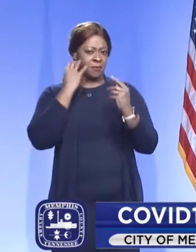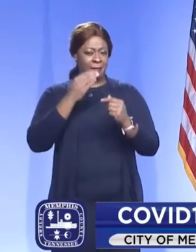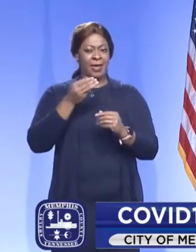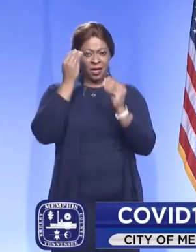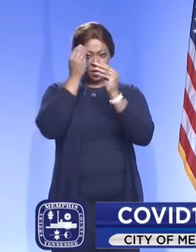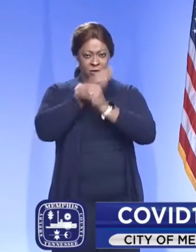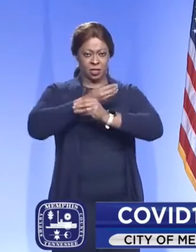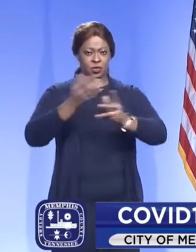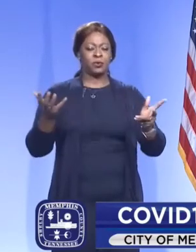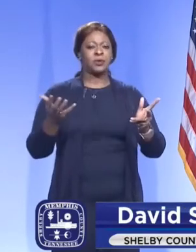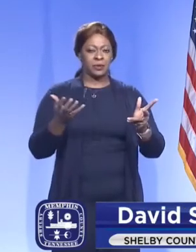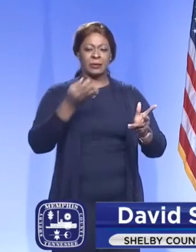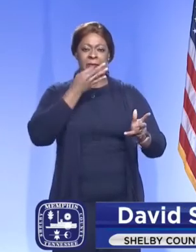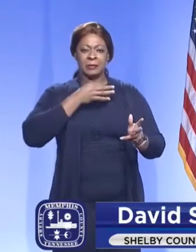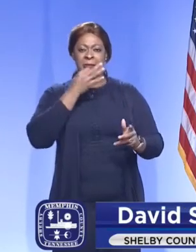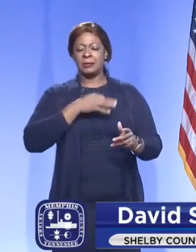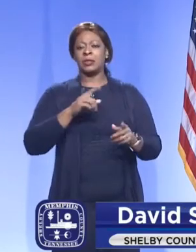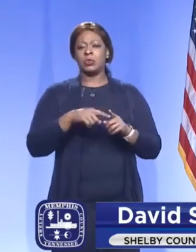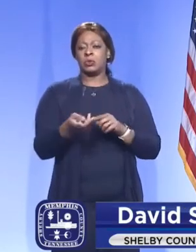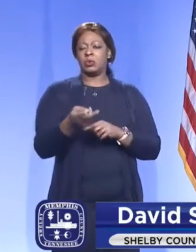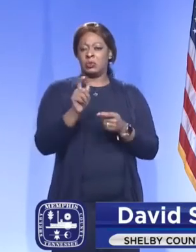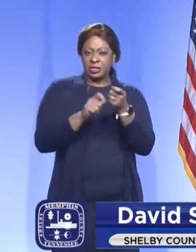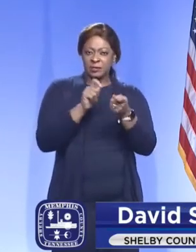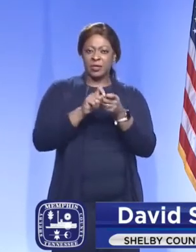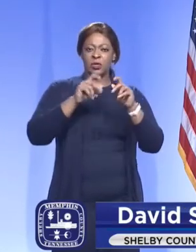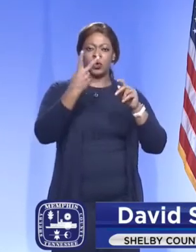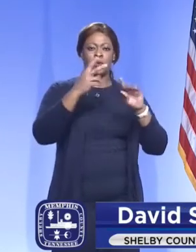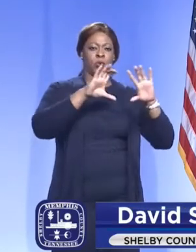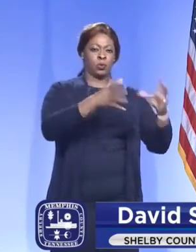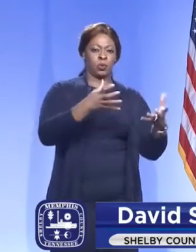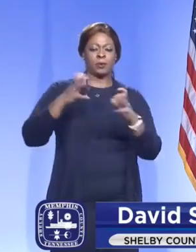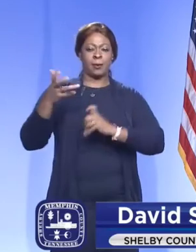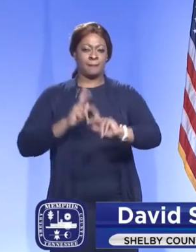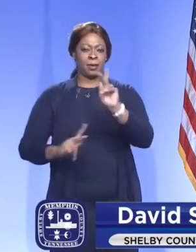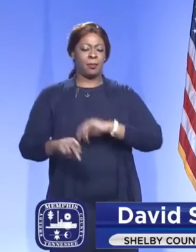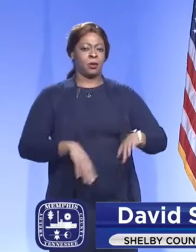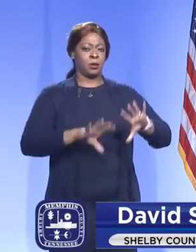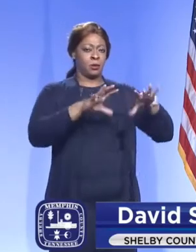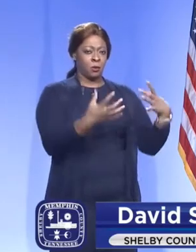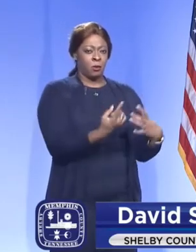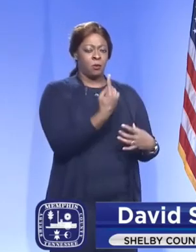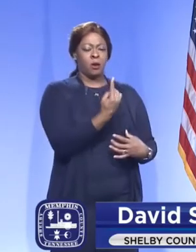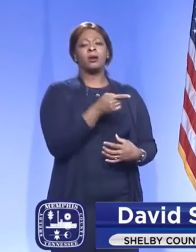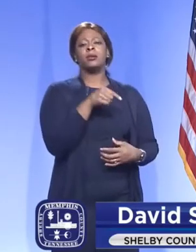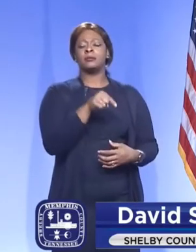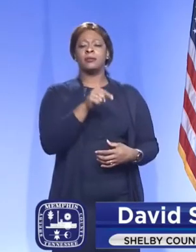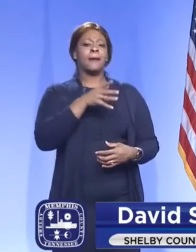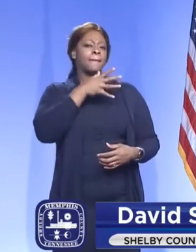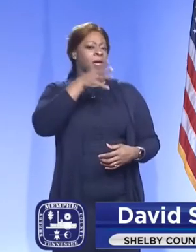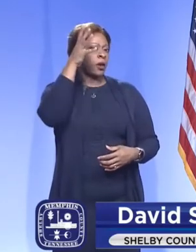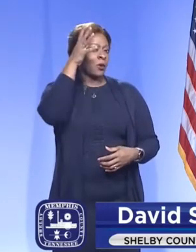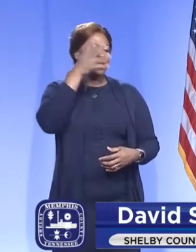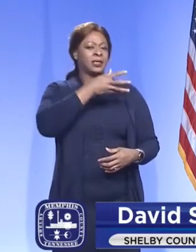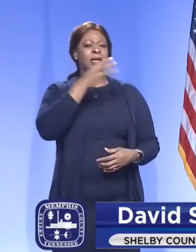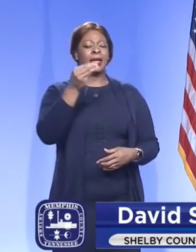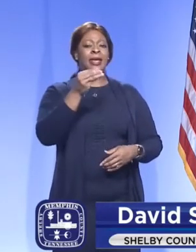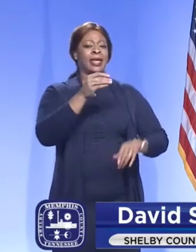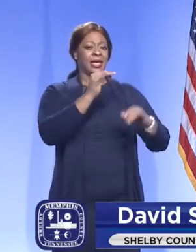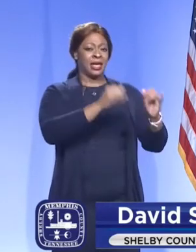Thank you for the question. There are no plans at the moment to try